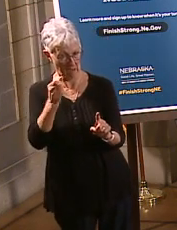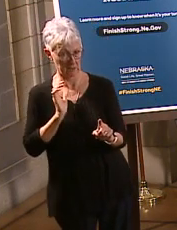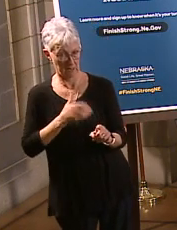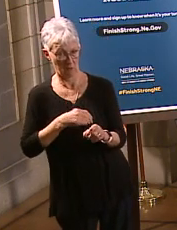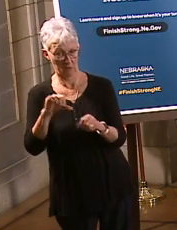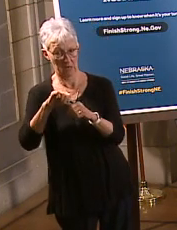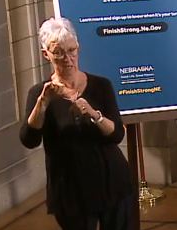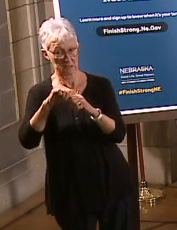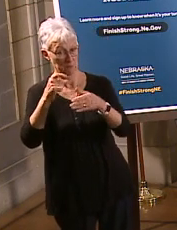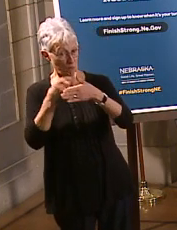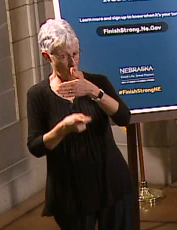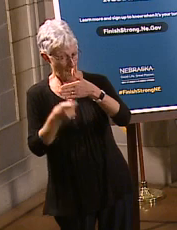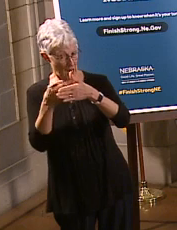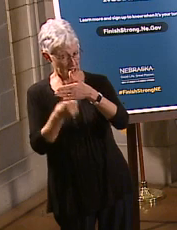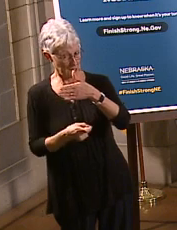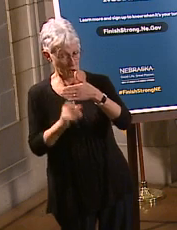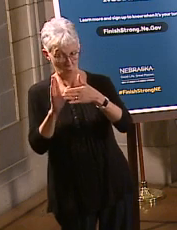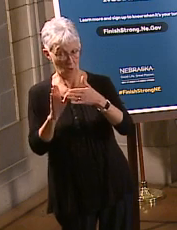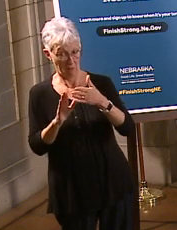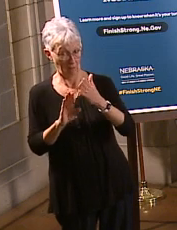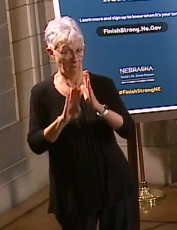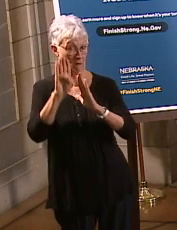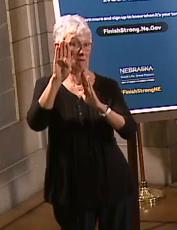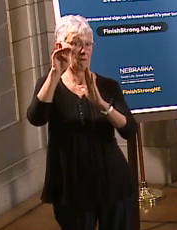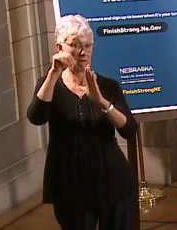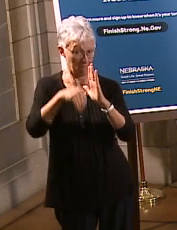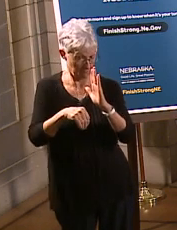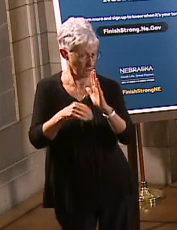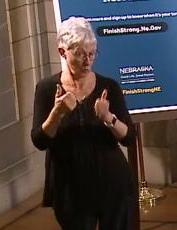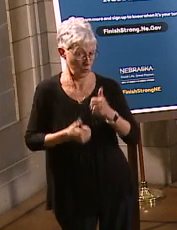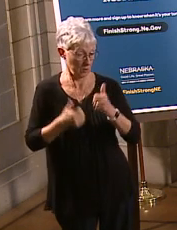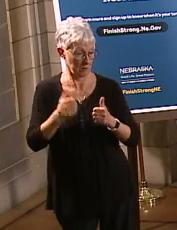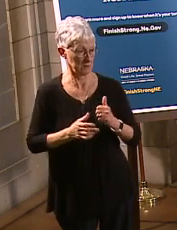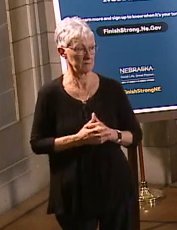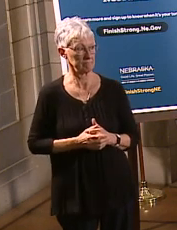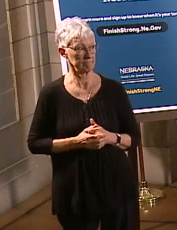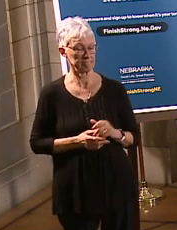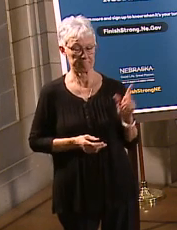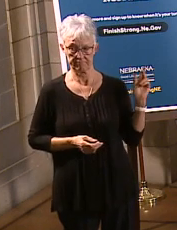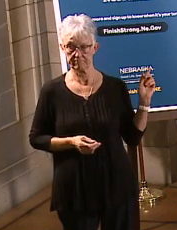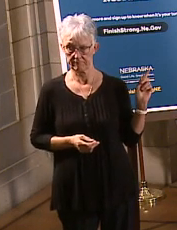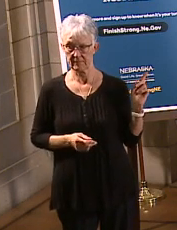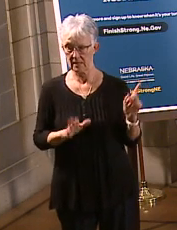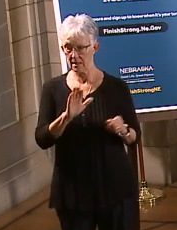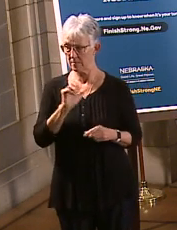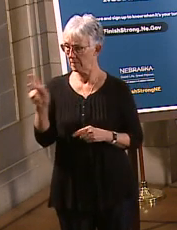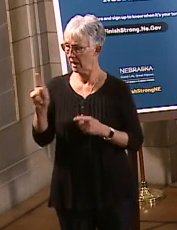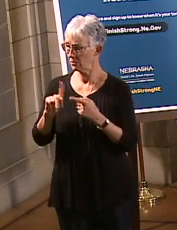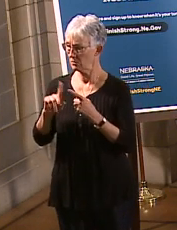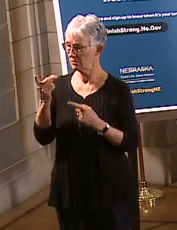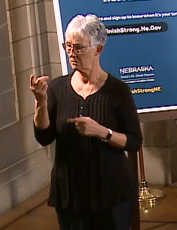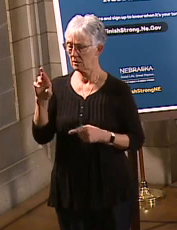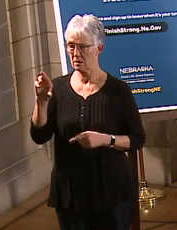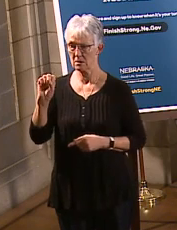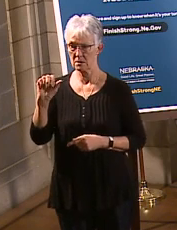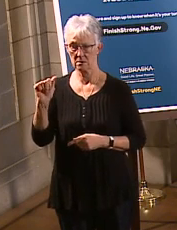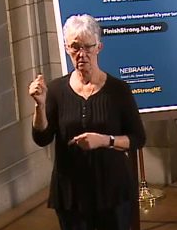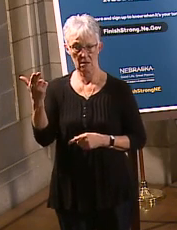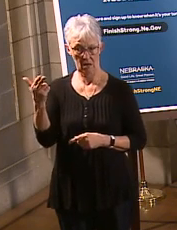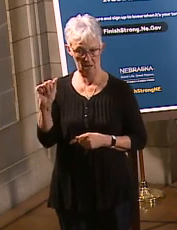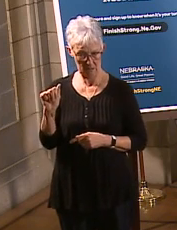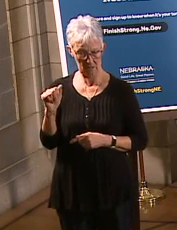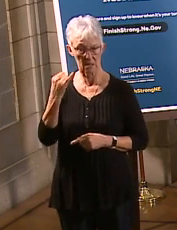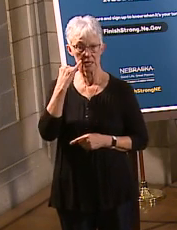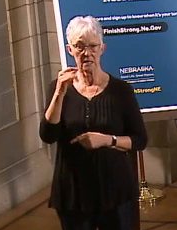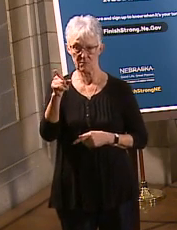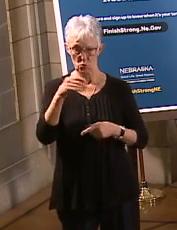is, with gas prices going up, how does this help? And again, I think it gets back to what Dr. Saha said, is that if you had a